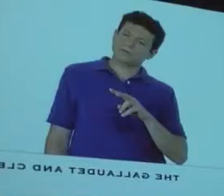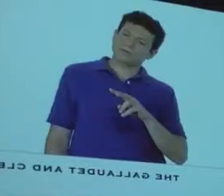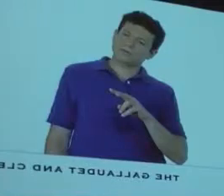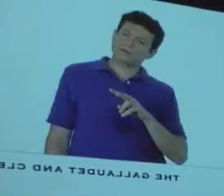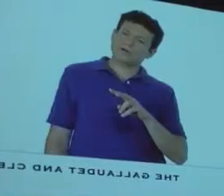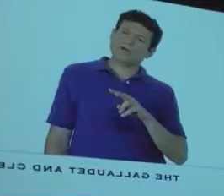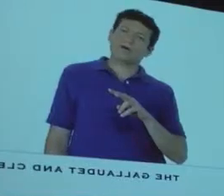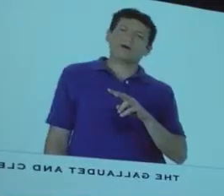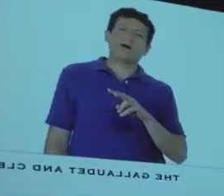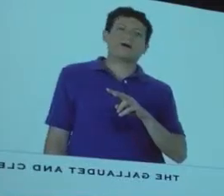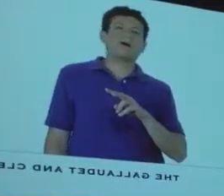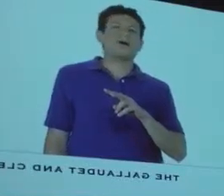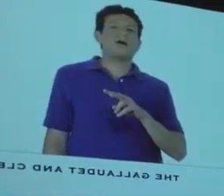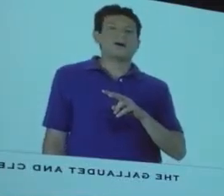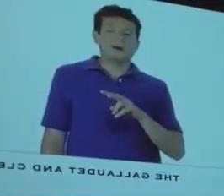at her.